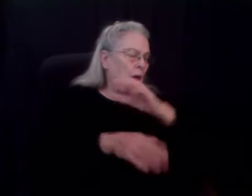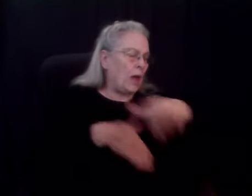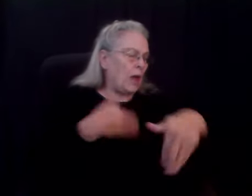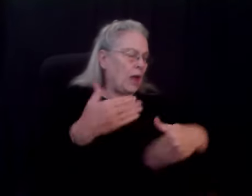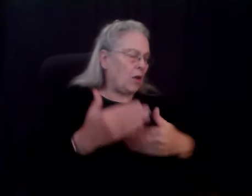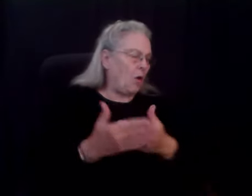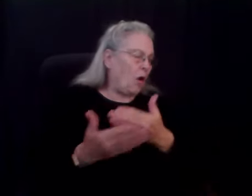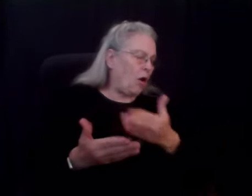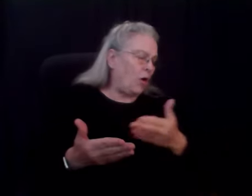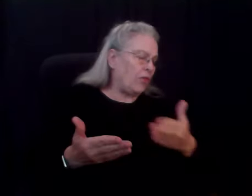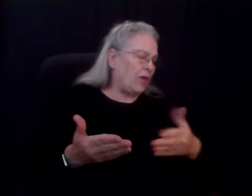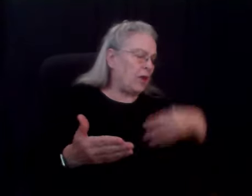make all things